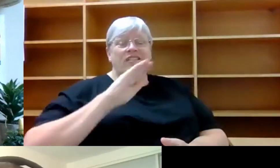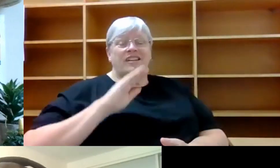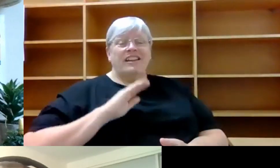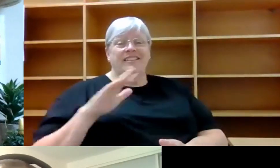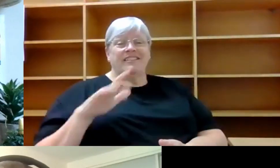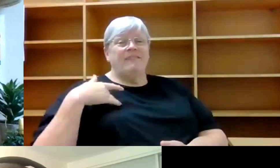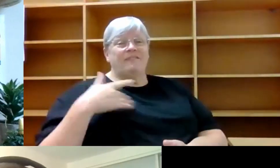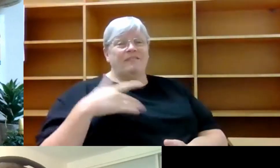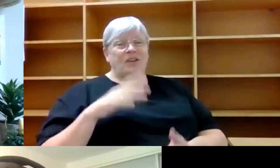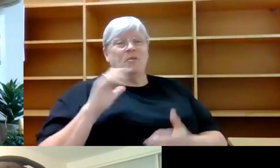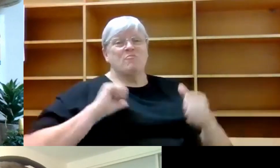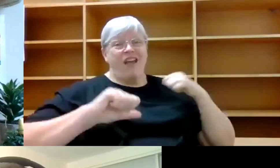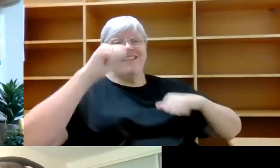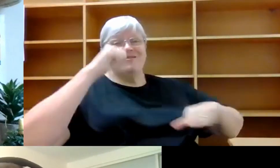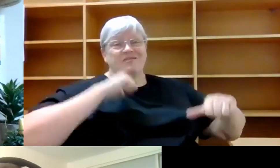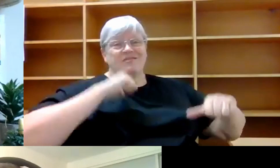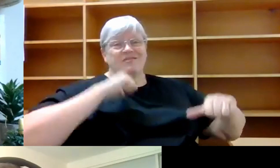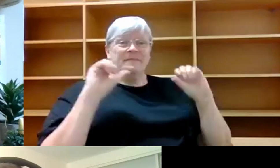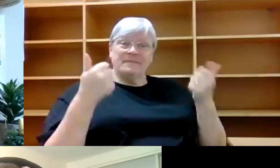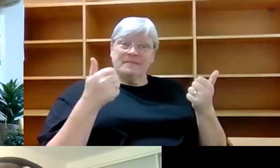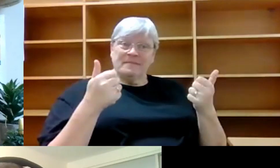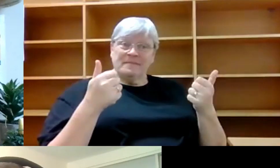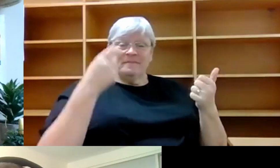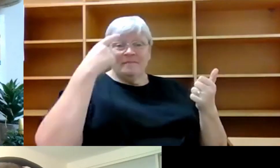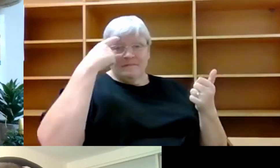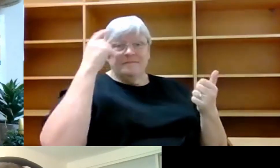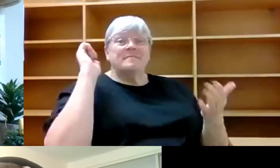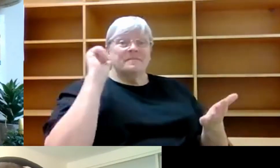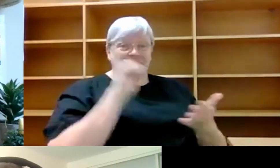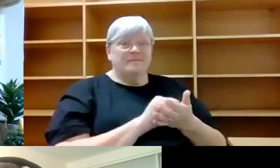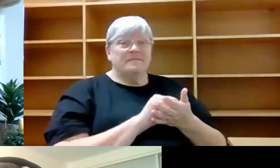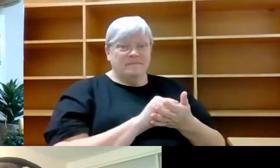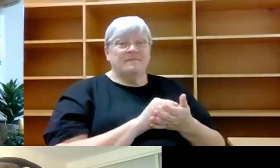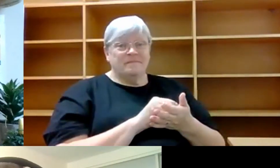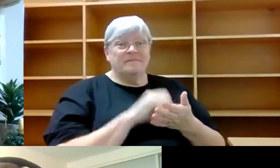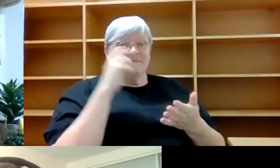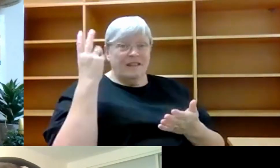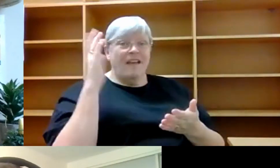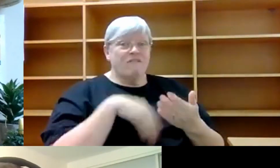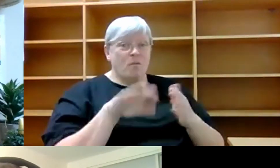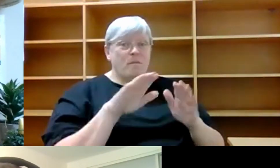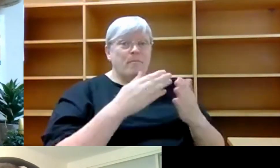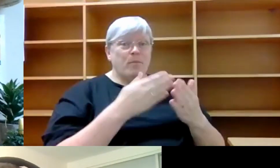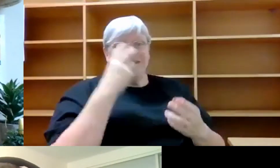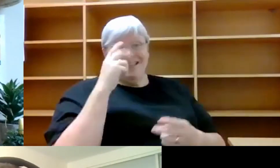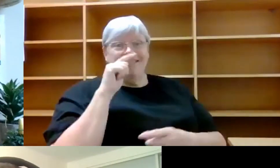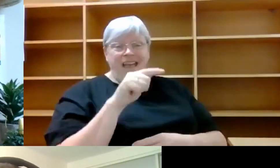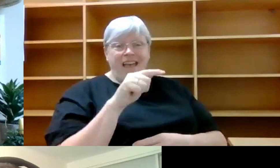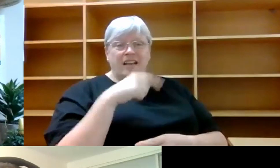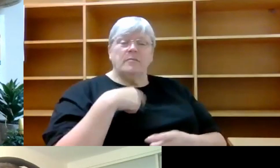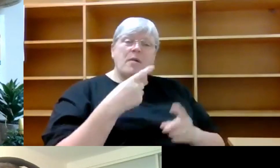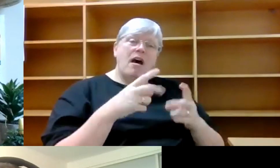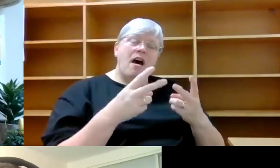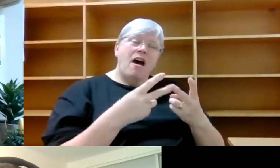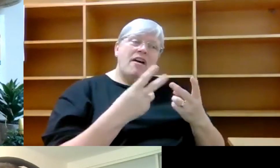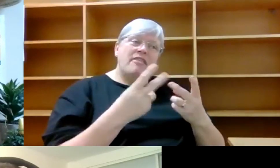pride. That's great, and I think that does come through. But on the flip side, it's very